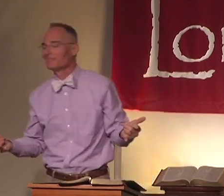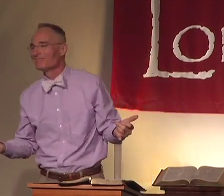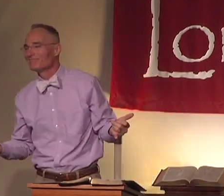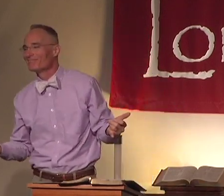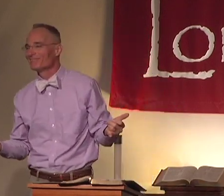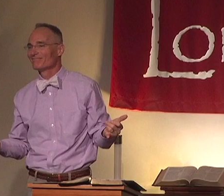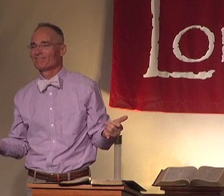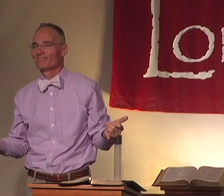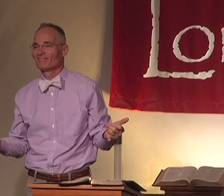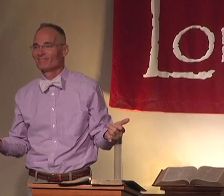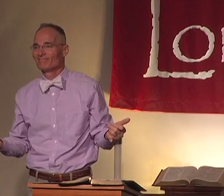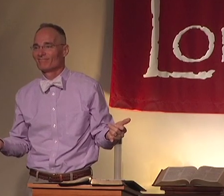Beginning right now.